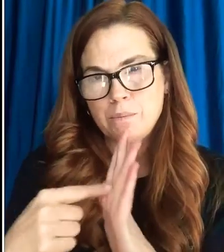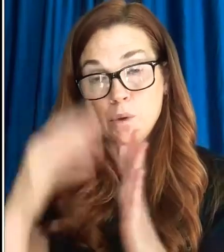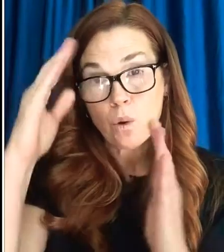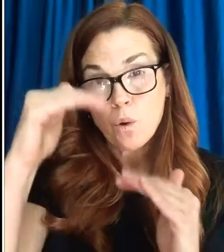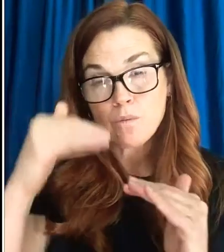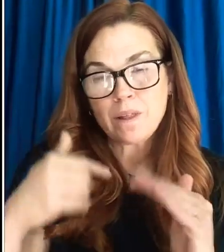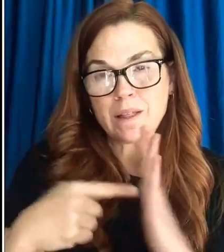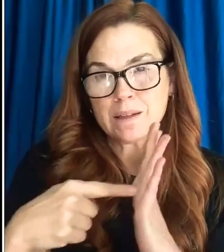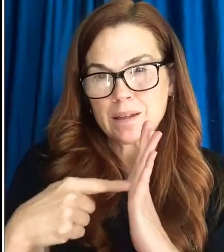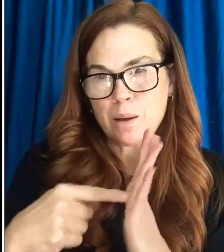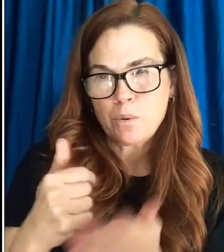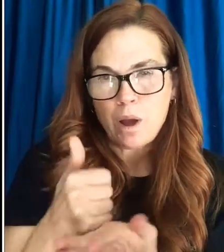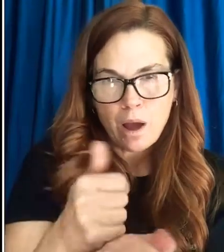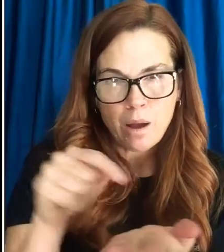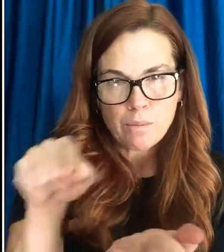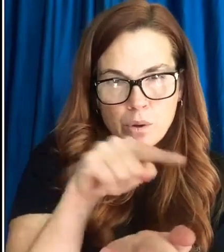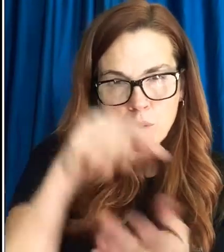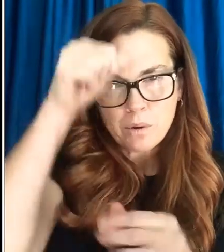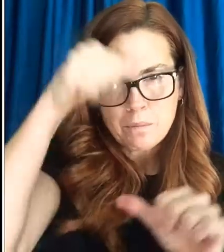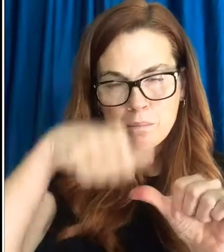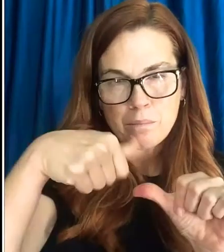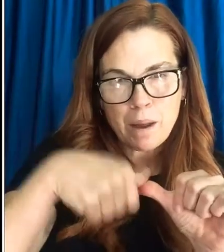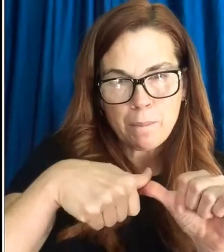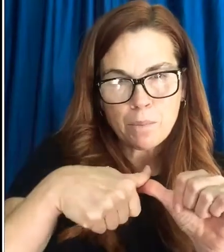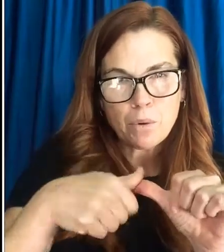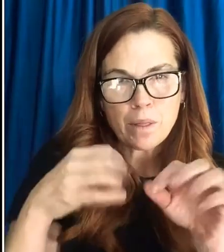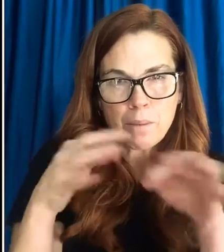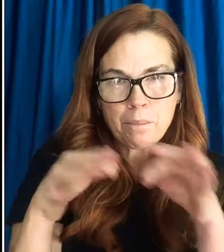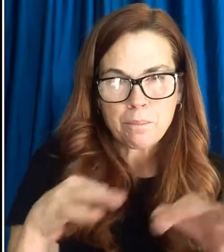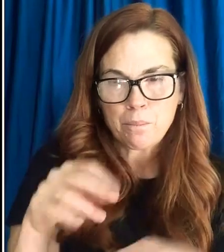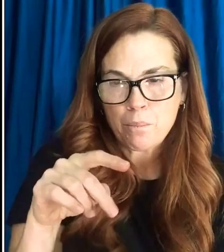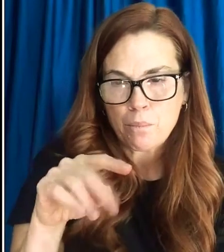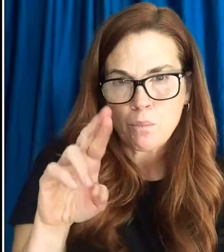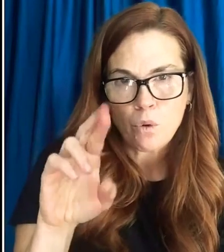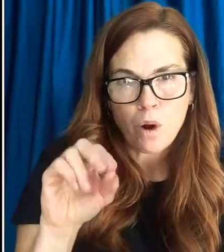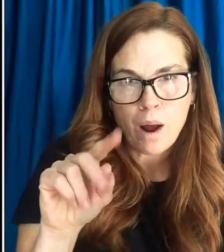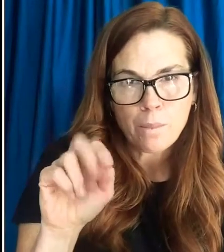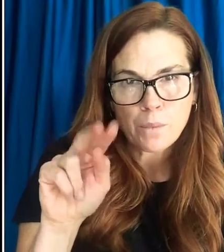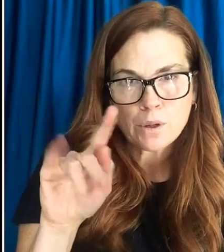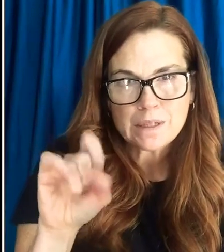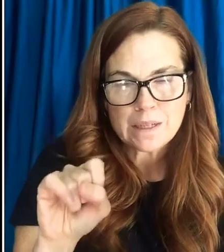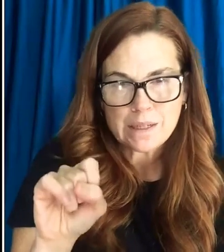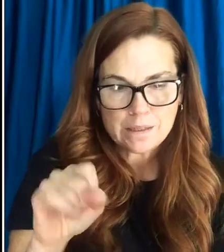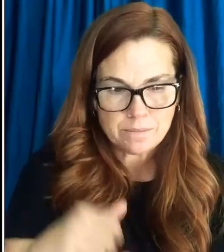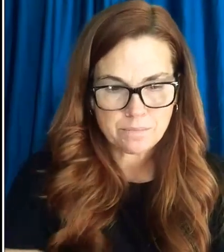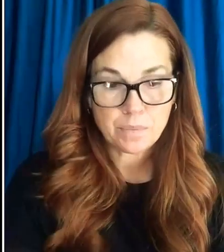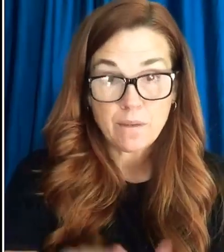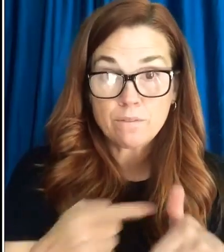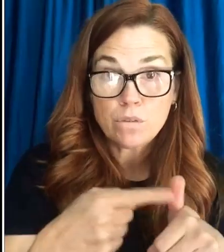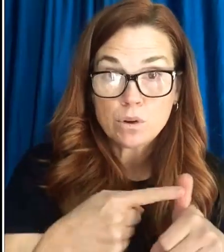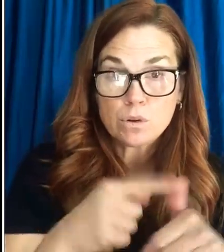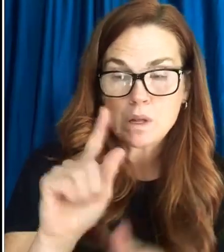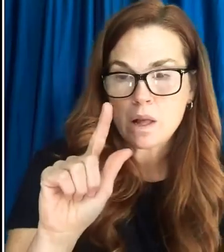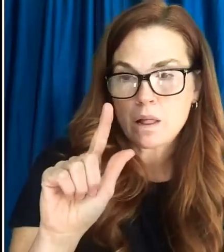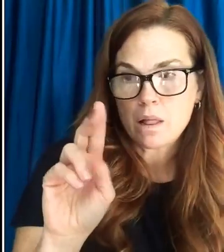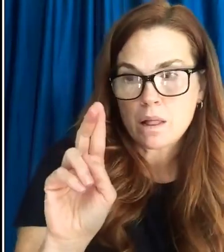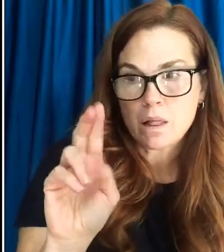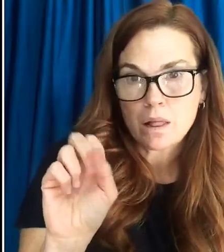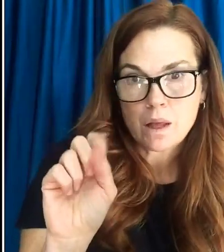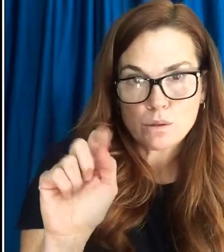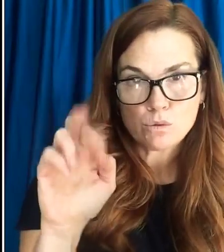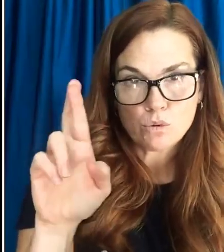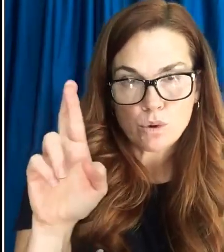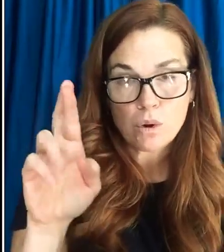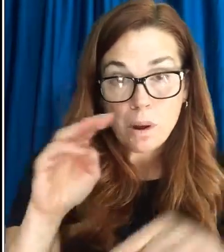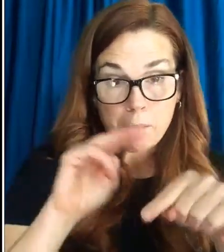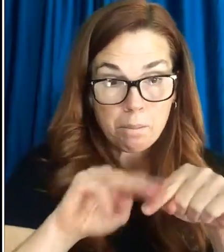the examples I give will make it really easy for you to remember these properties of metals by name. First is the property of